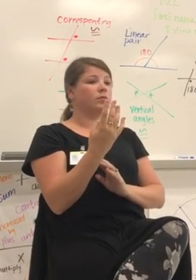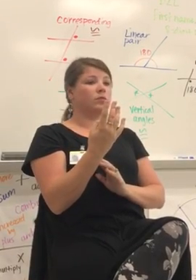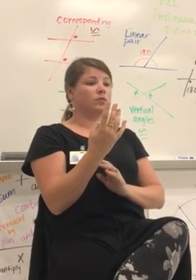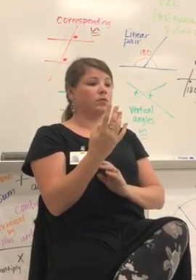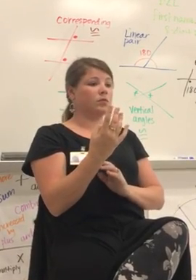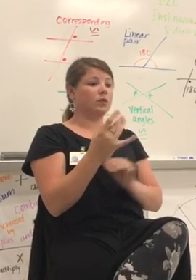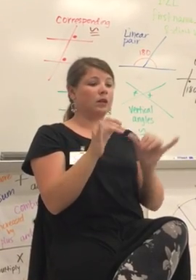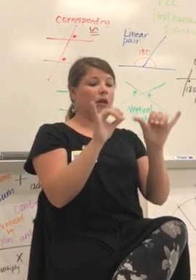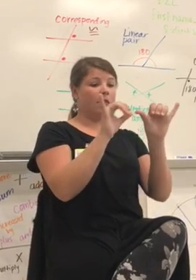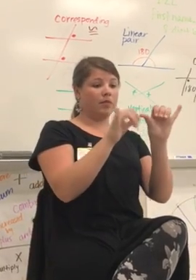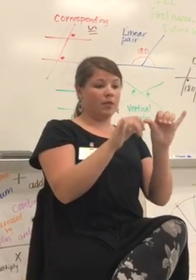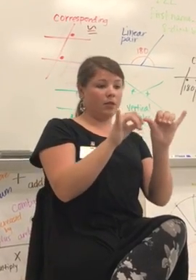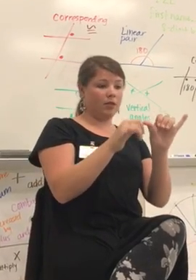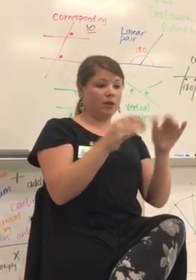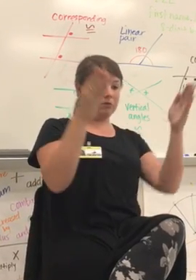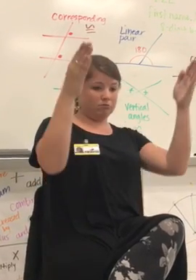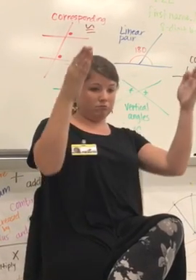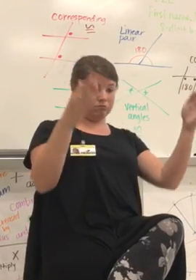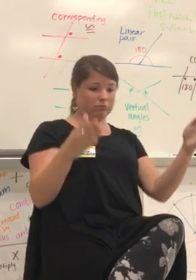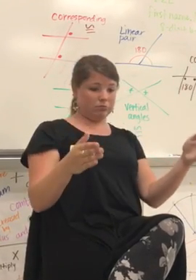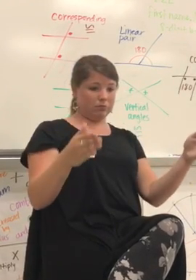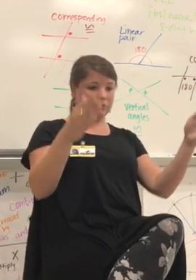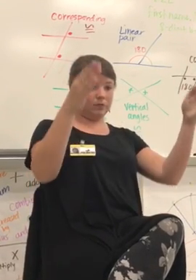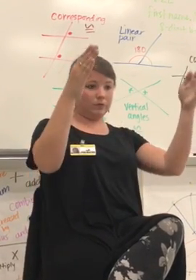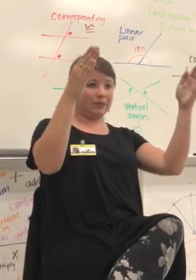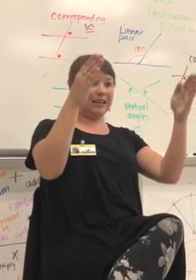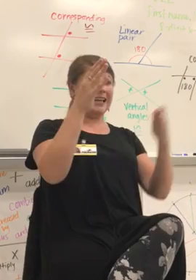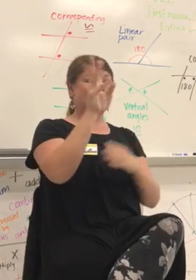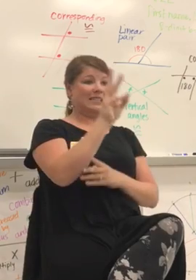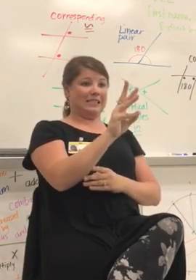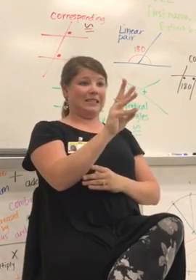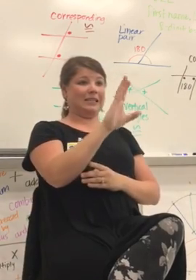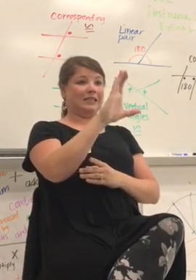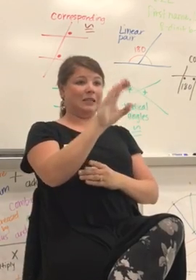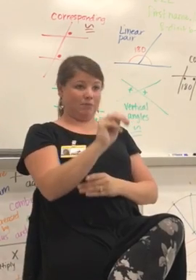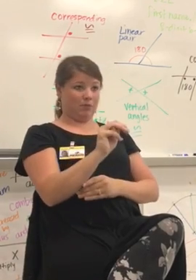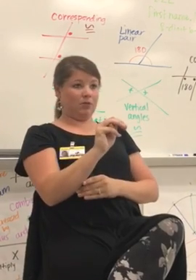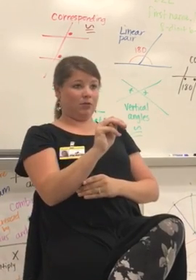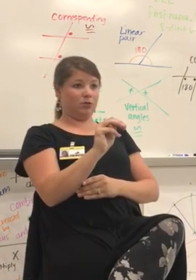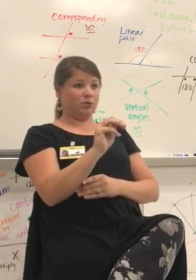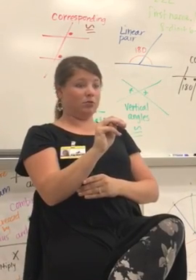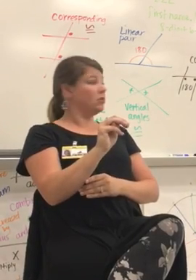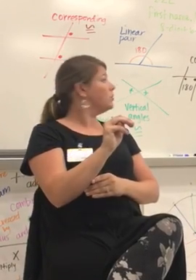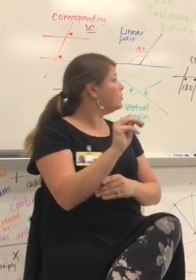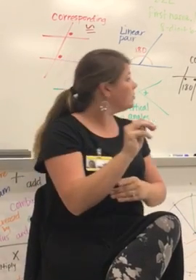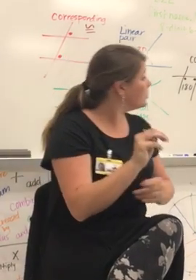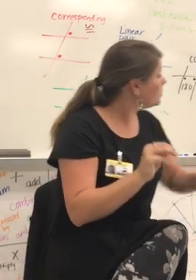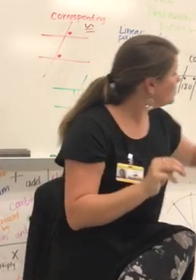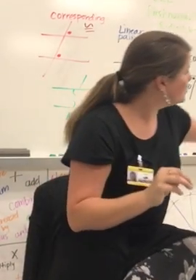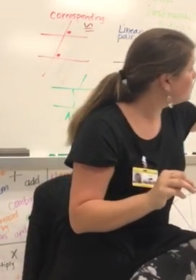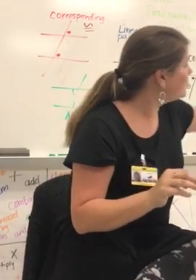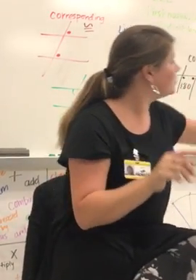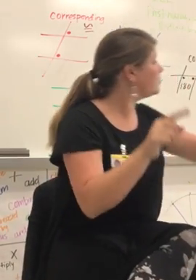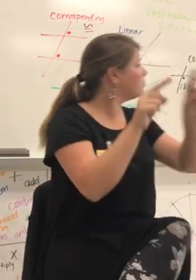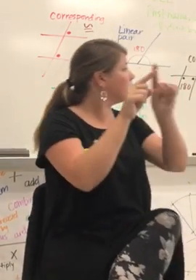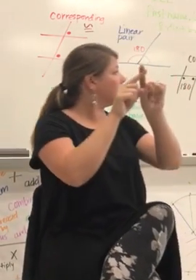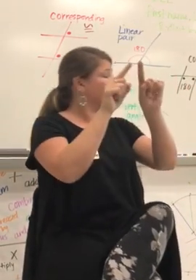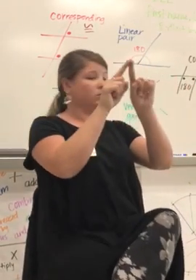the sides of the base is 6 centimeters. So the base of your pyramid looks like so, and the